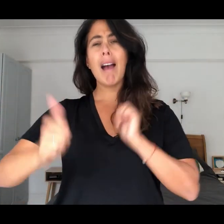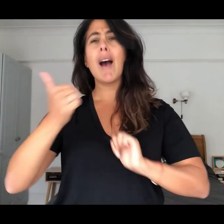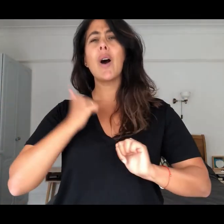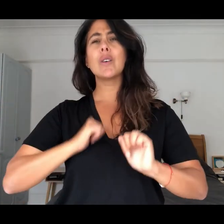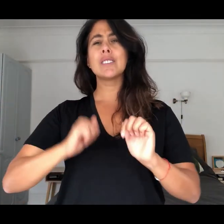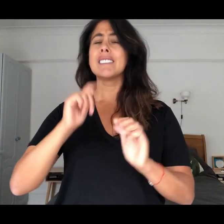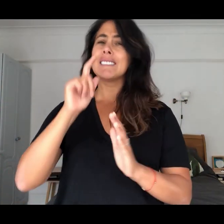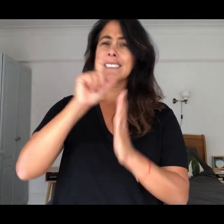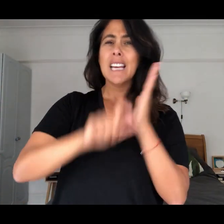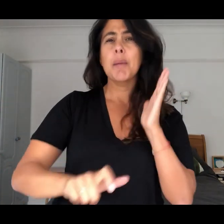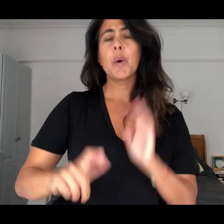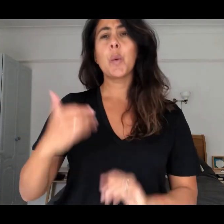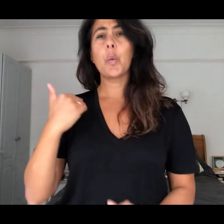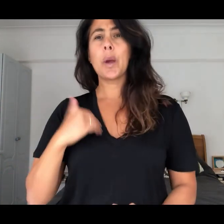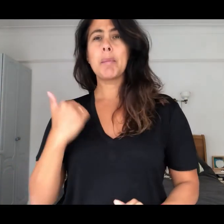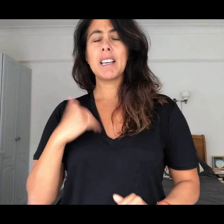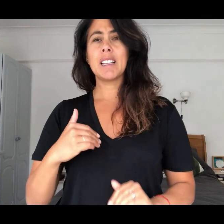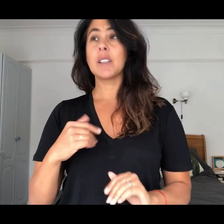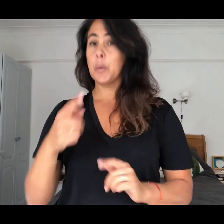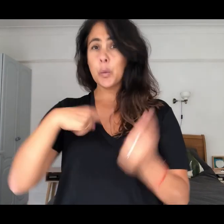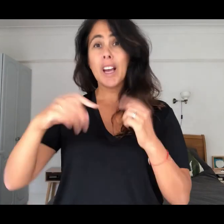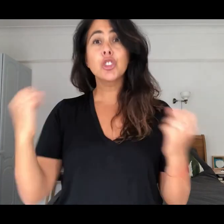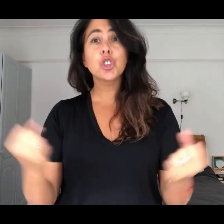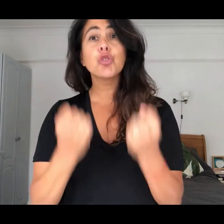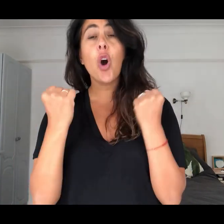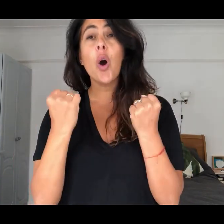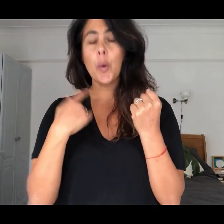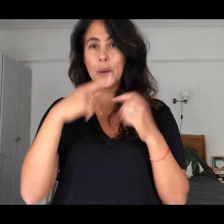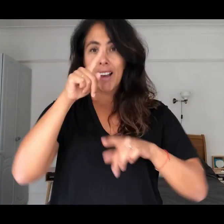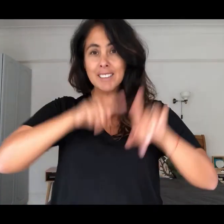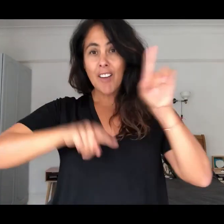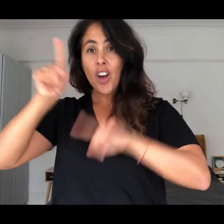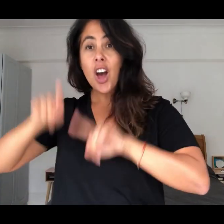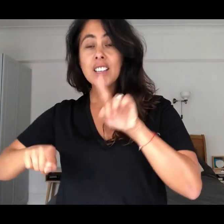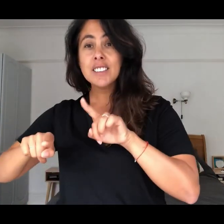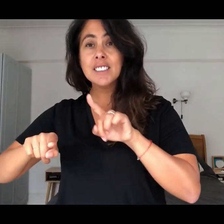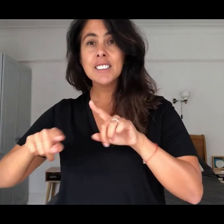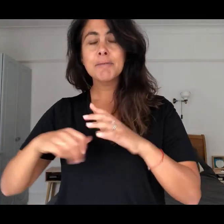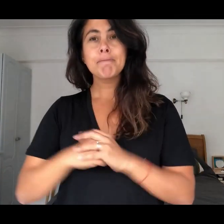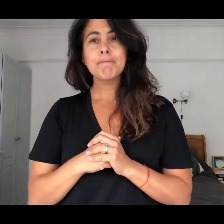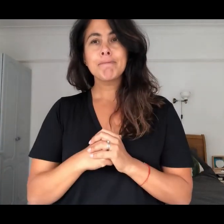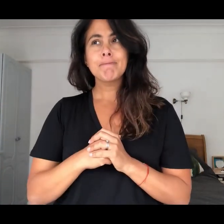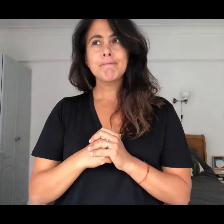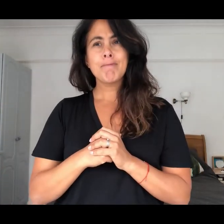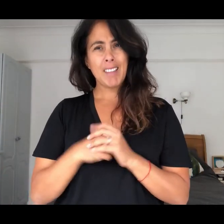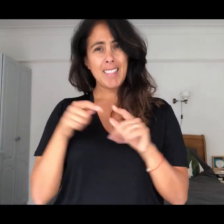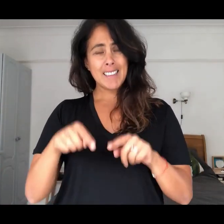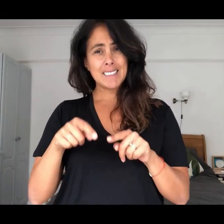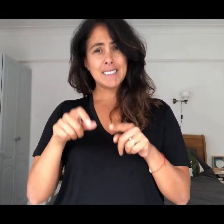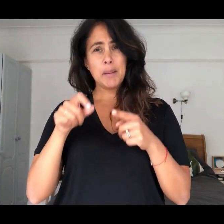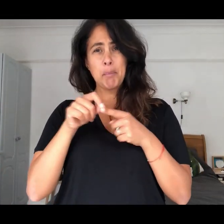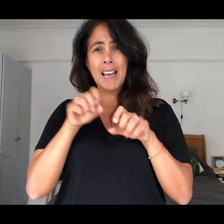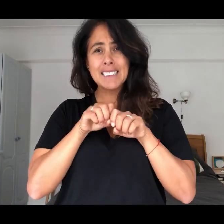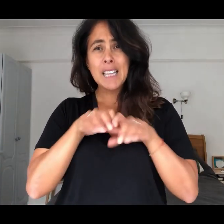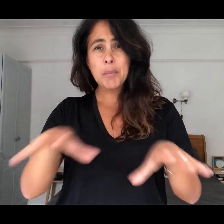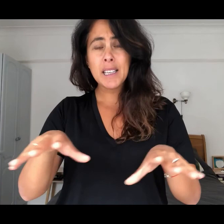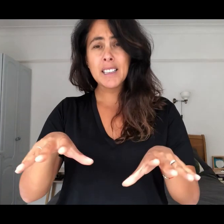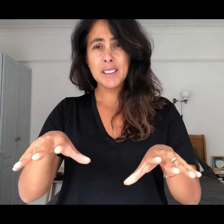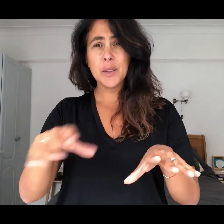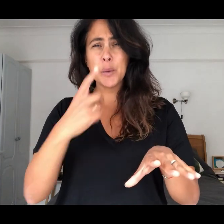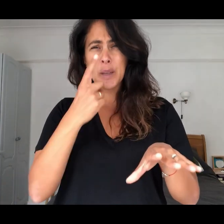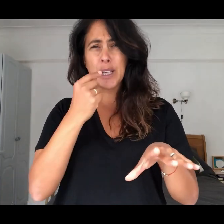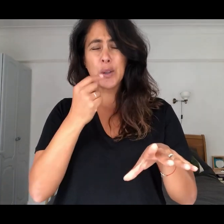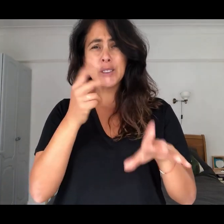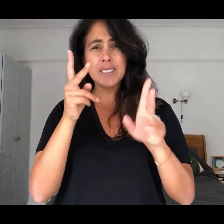be disabled women. We are strong, we are diverse, and it's not inevitable that we're going to